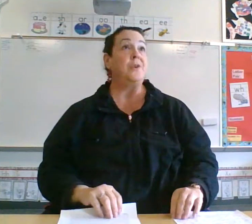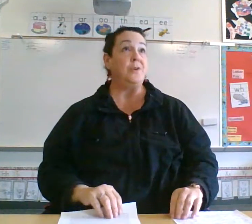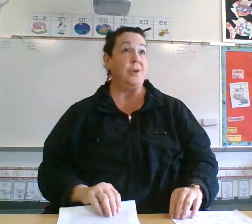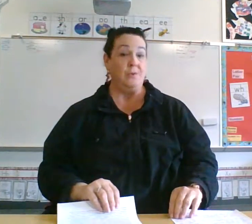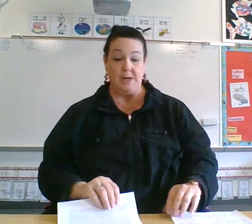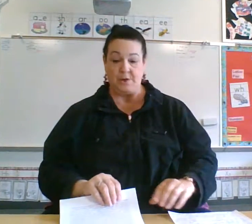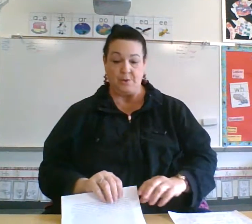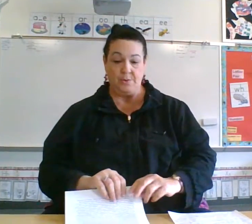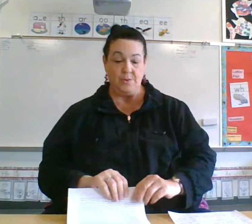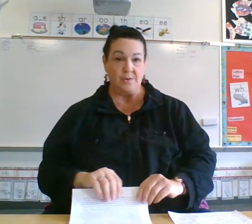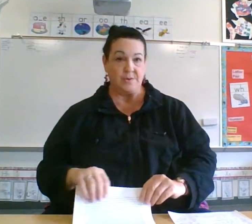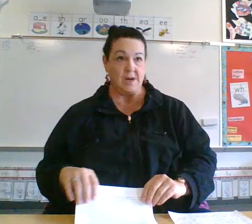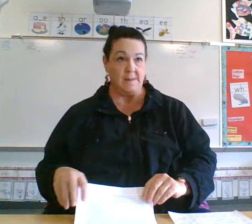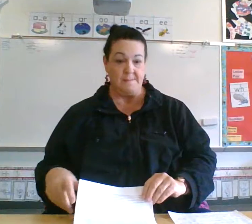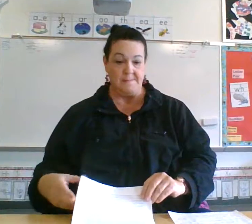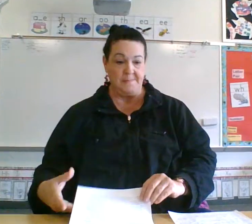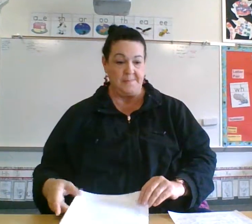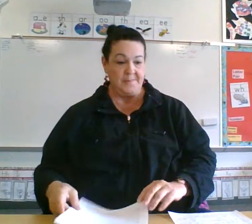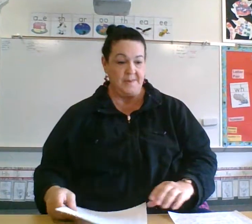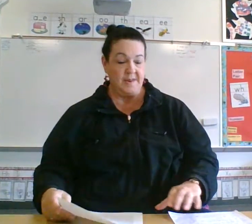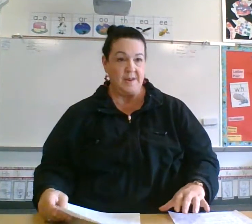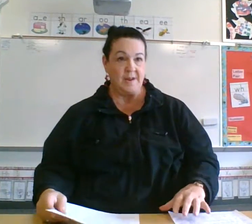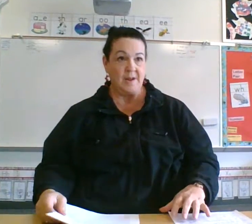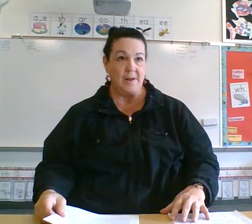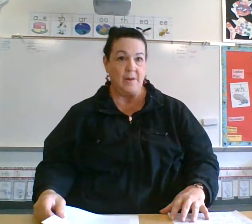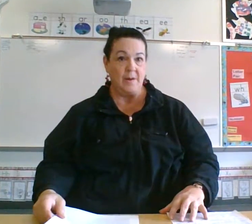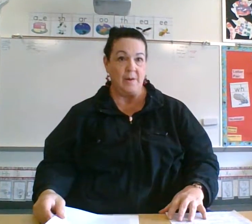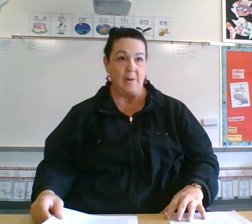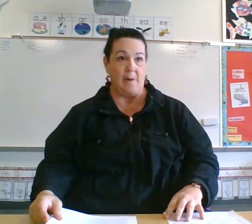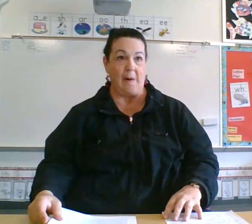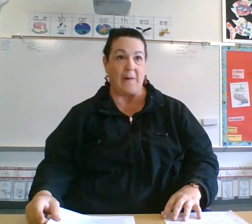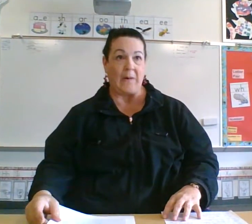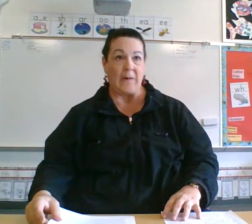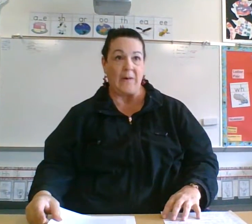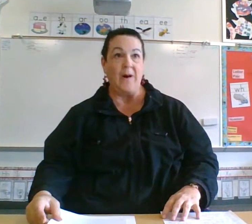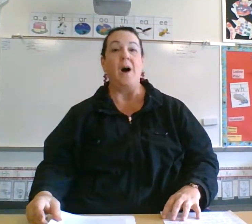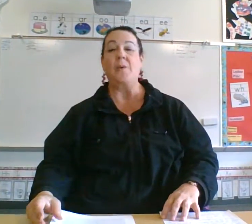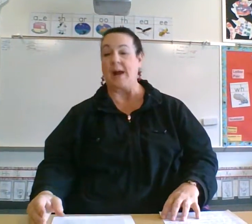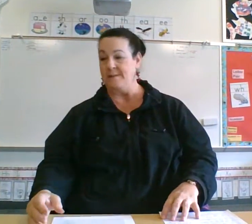you need to stop? I think so, because my kids will be back here in just Okay. a second.